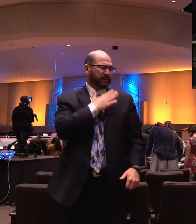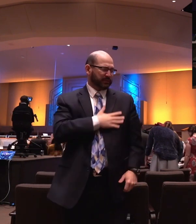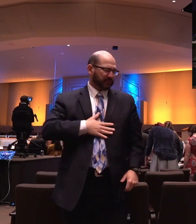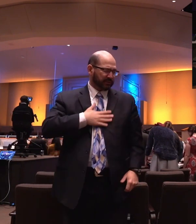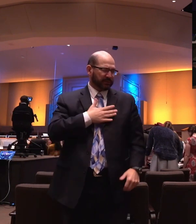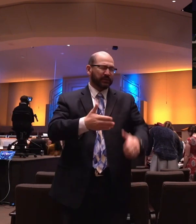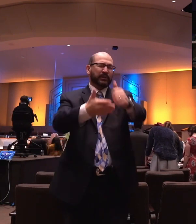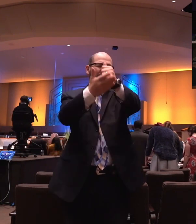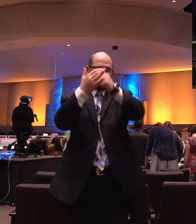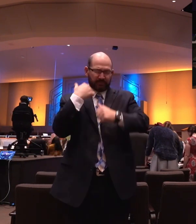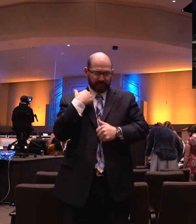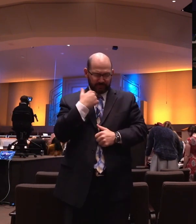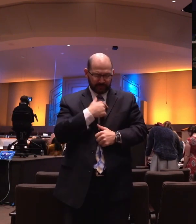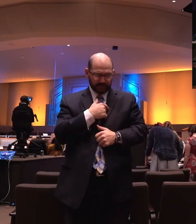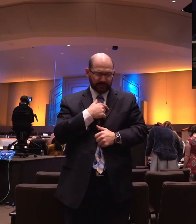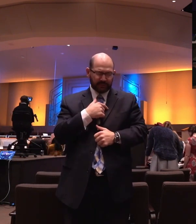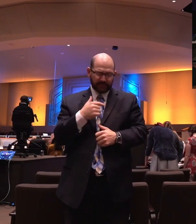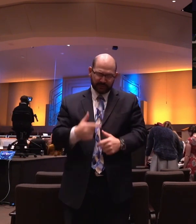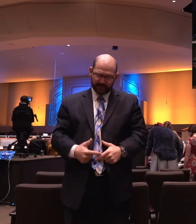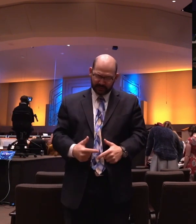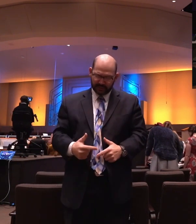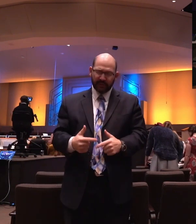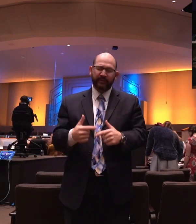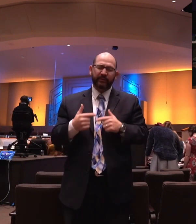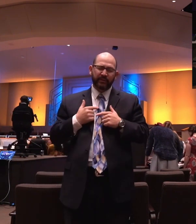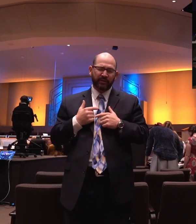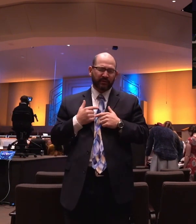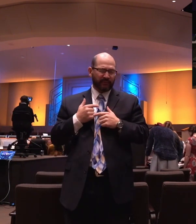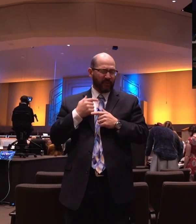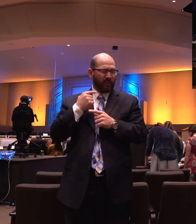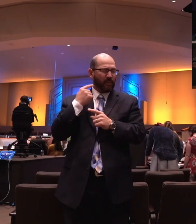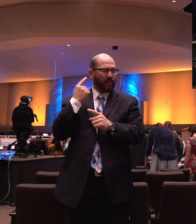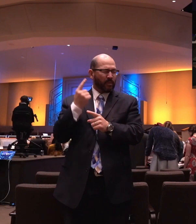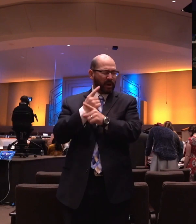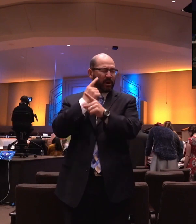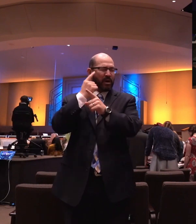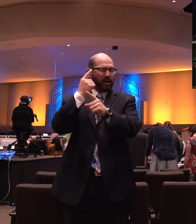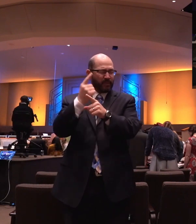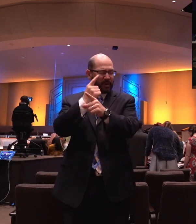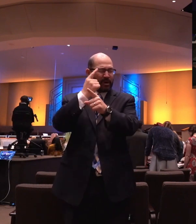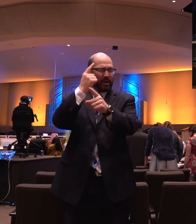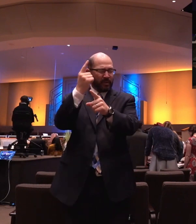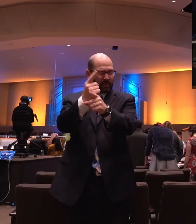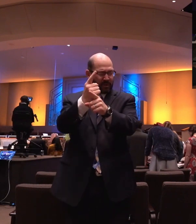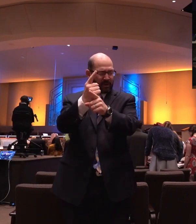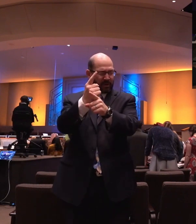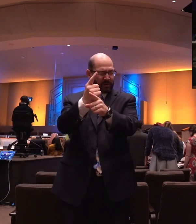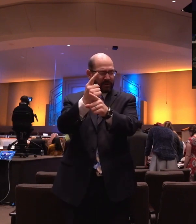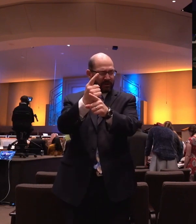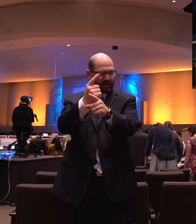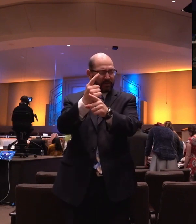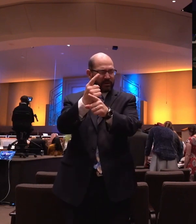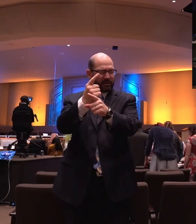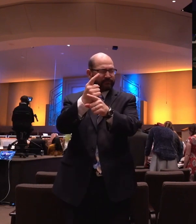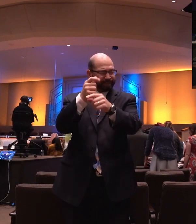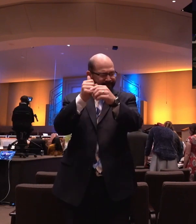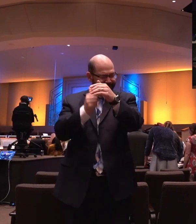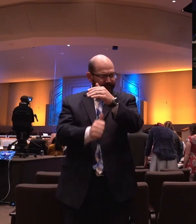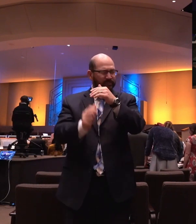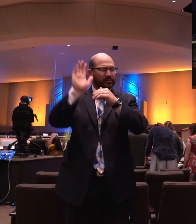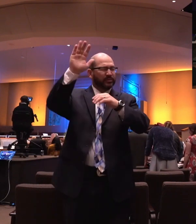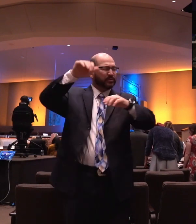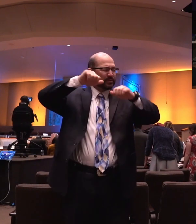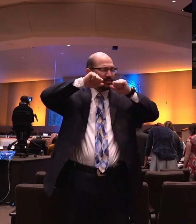might live such lives that we put ourselves under that fountain of goodness